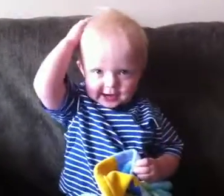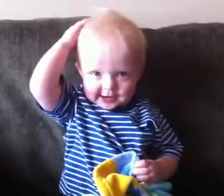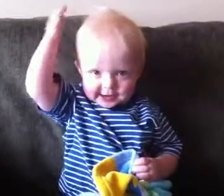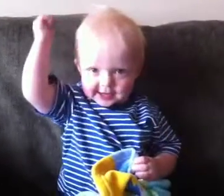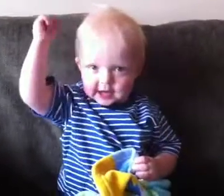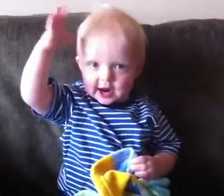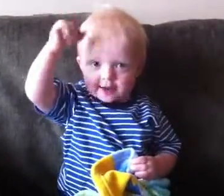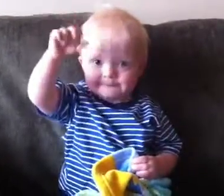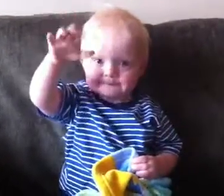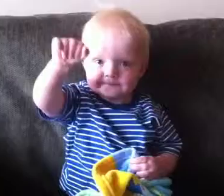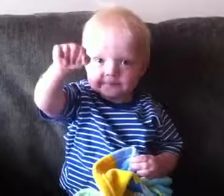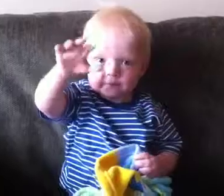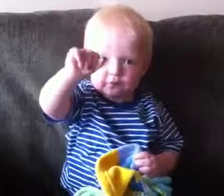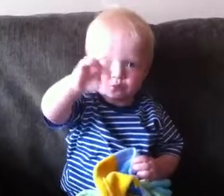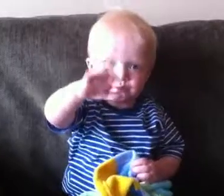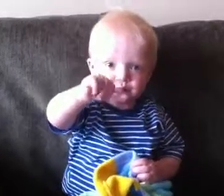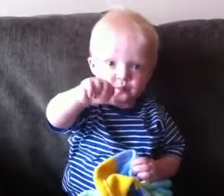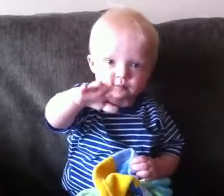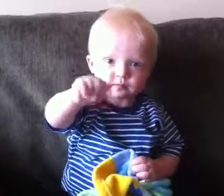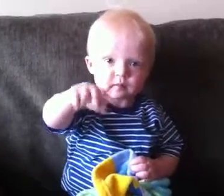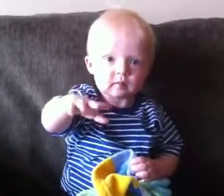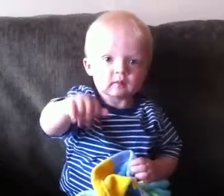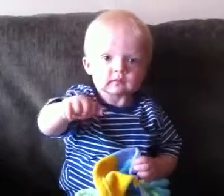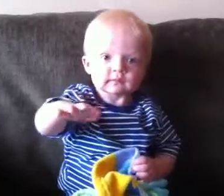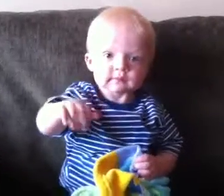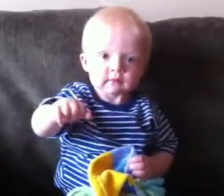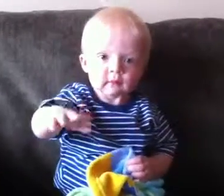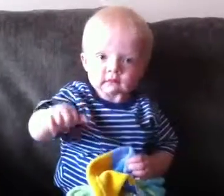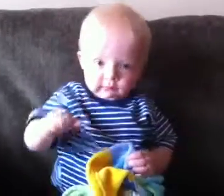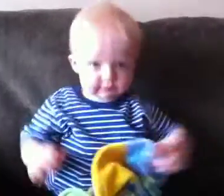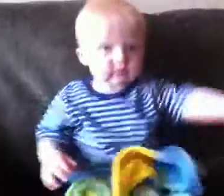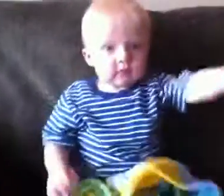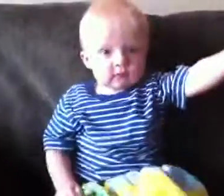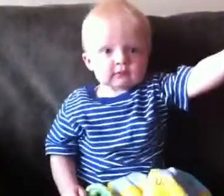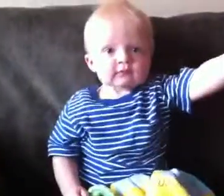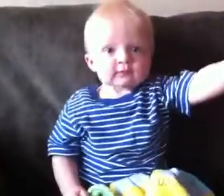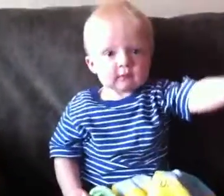Good job. Would you like some milk right now? Okay, we'll take a little break.